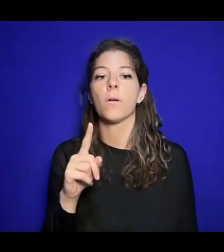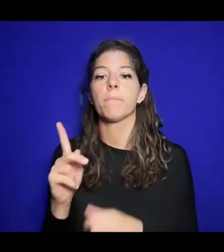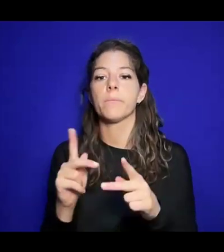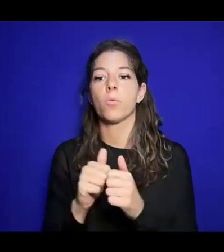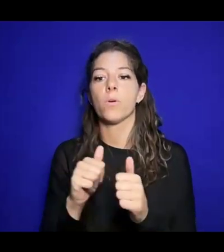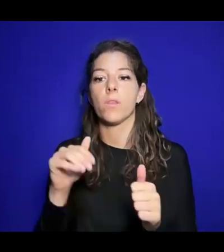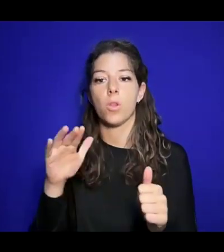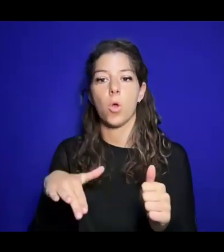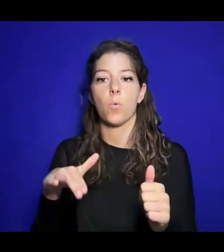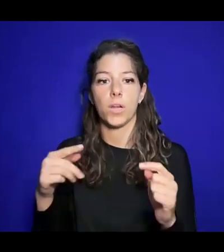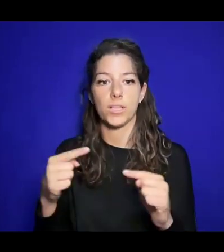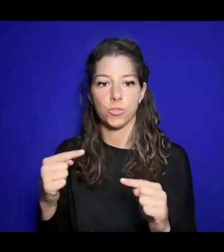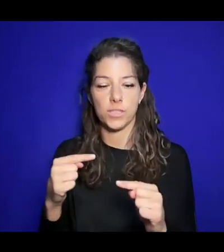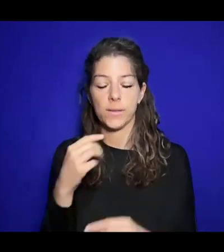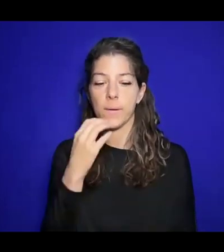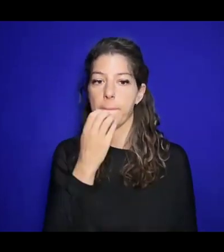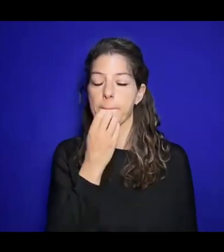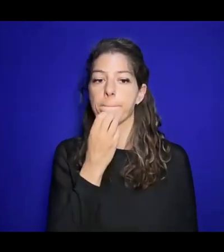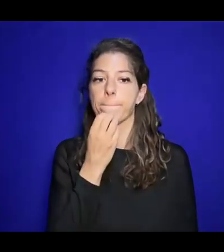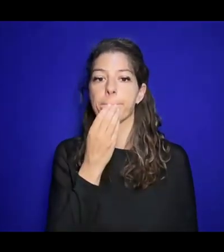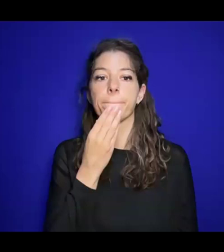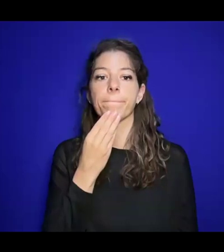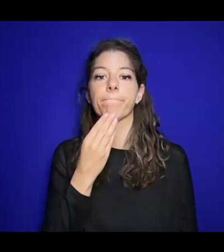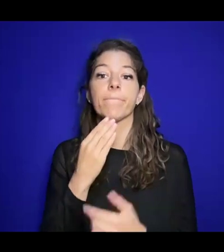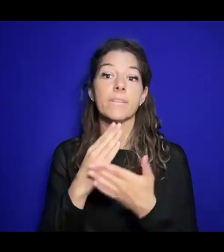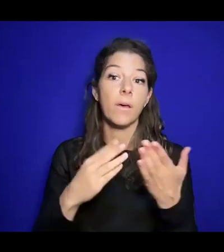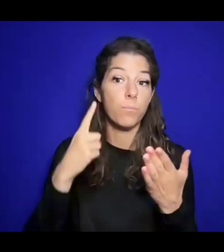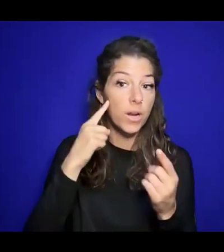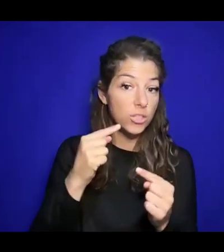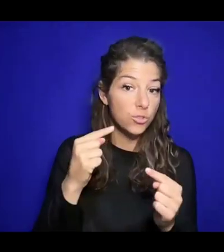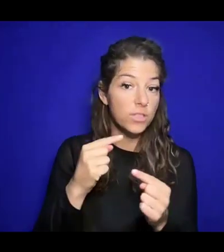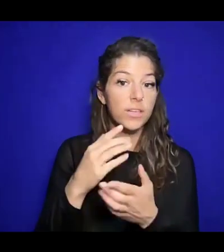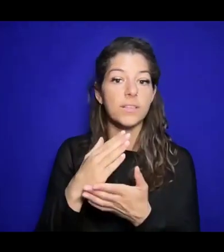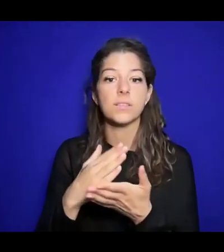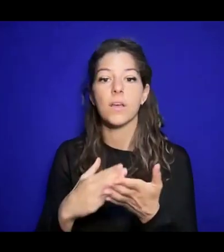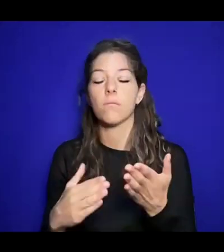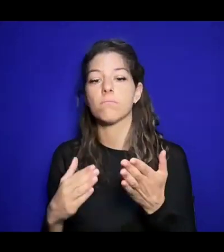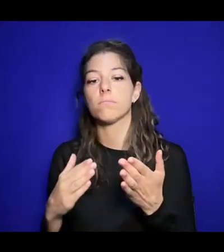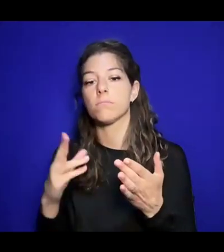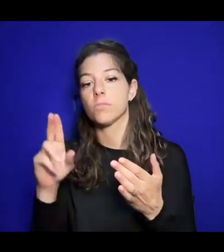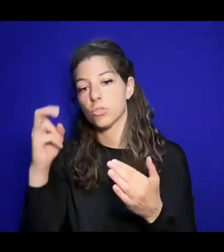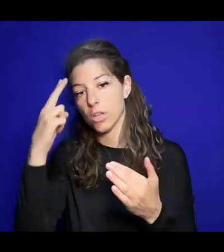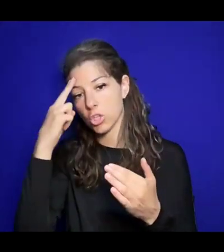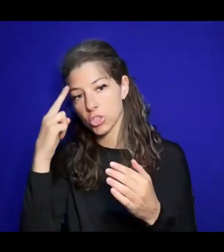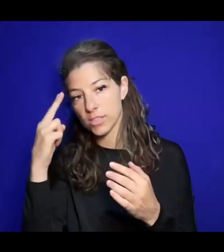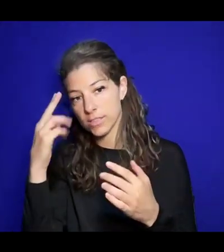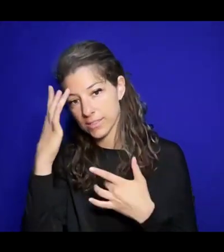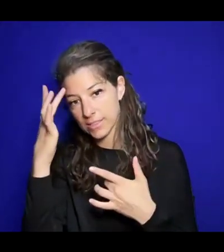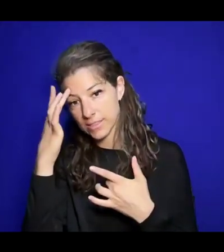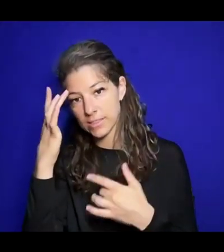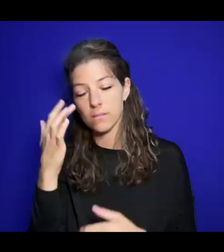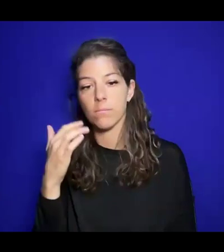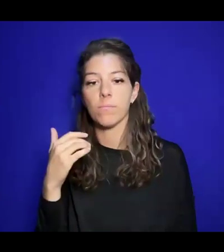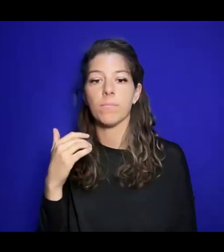lower level injuries, some people who have brain injuries, some people who have neurological disease,